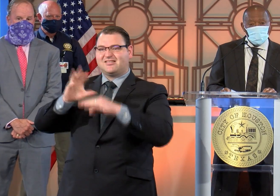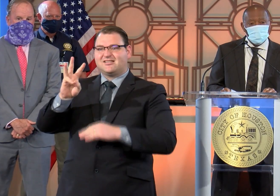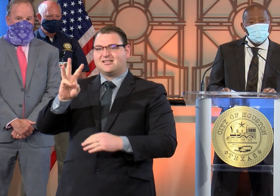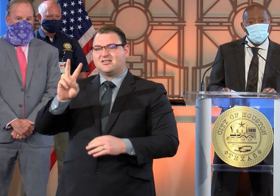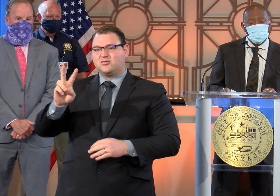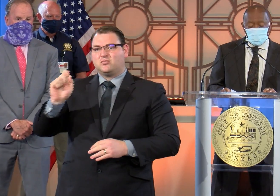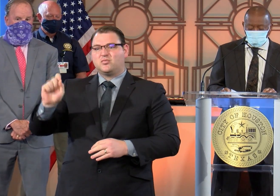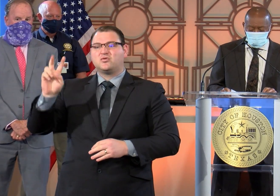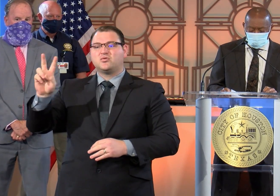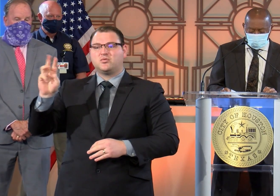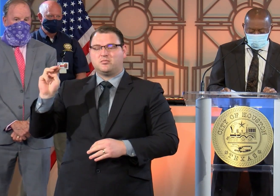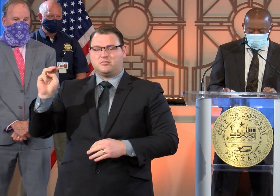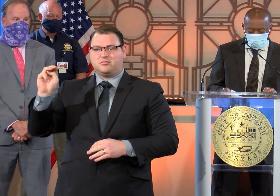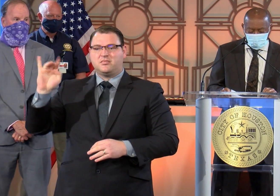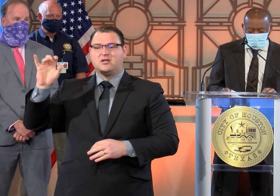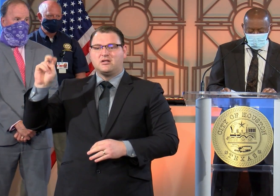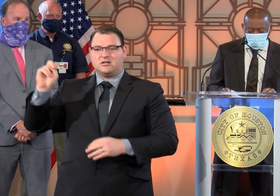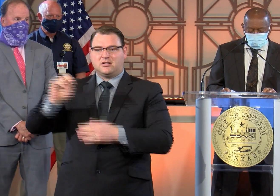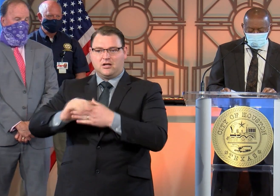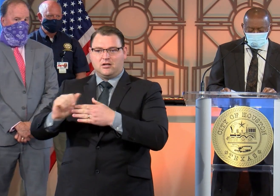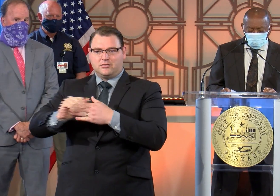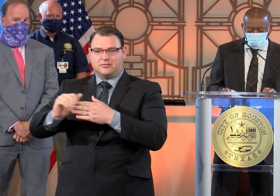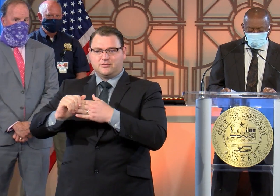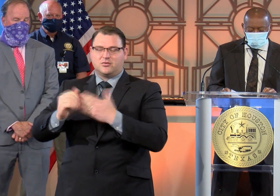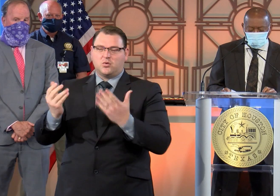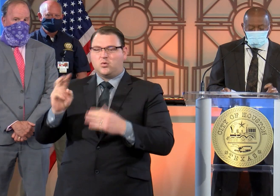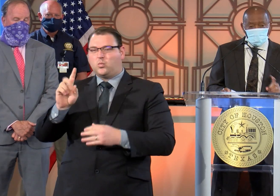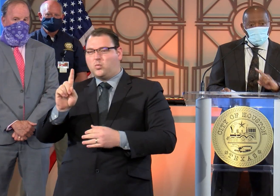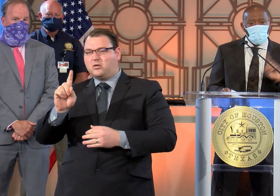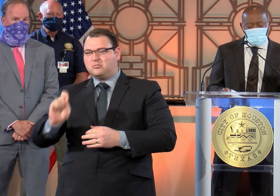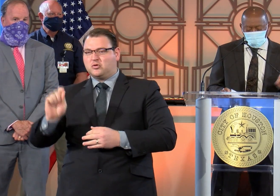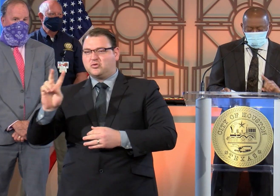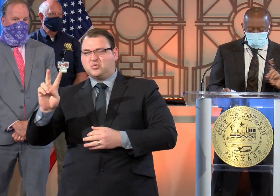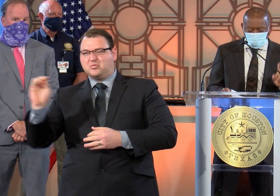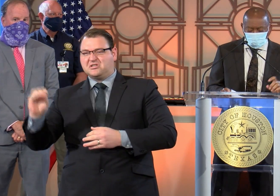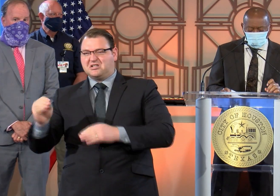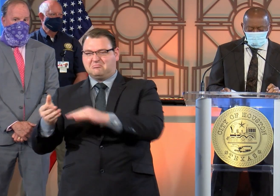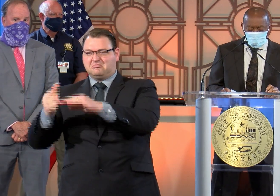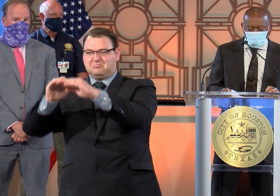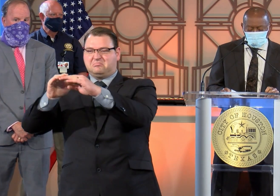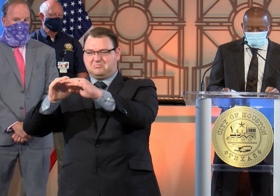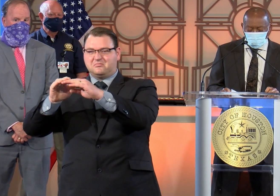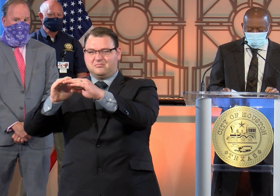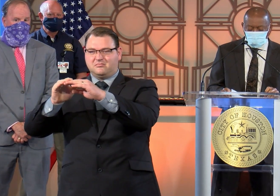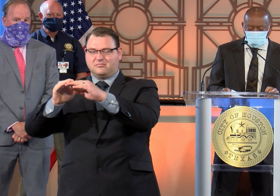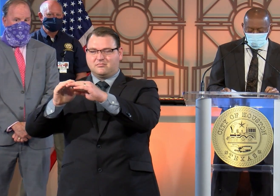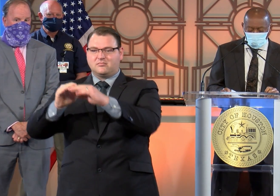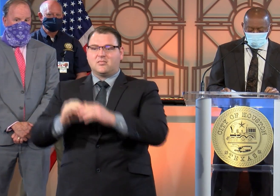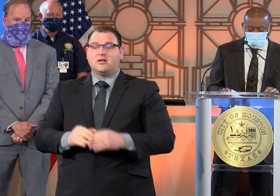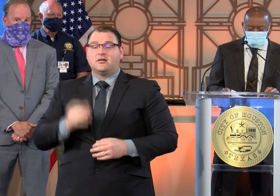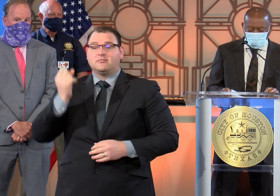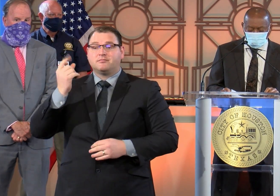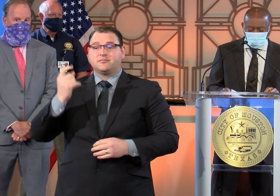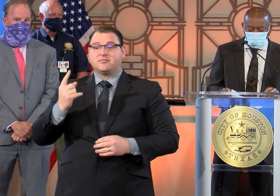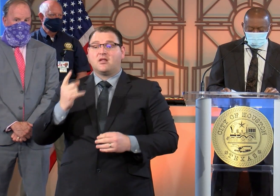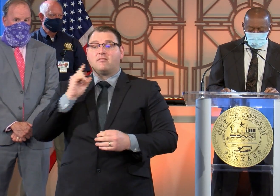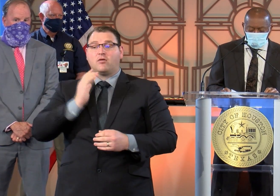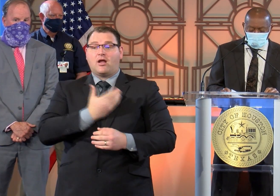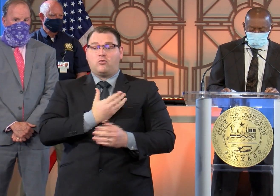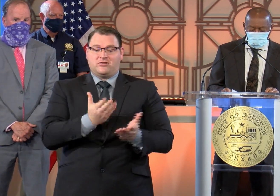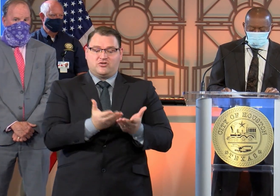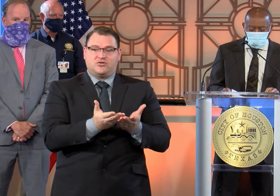or 1.2%. The proposed, and that's all funds, the proposed general fund